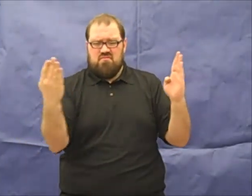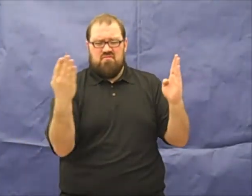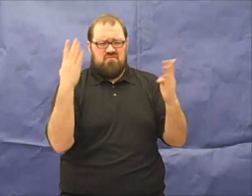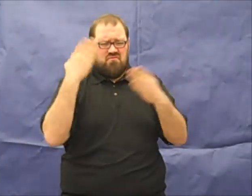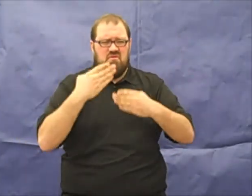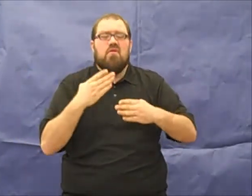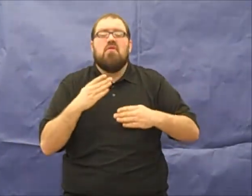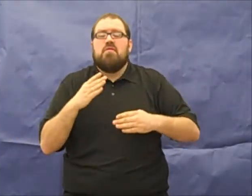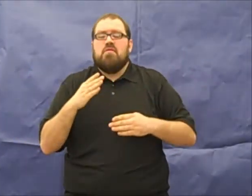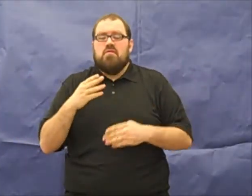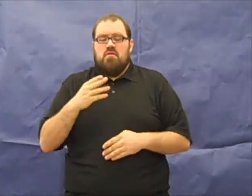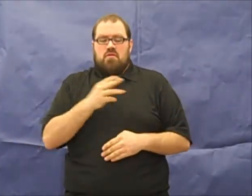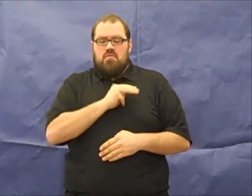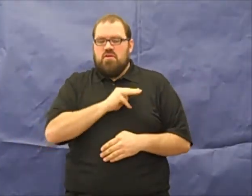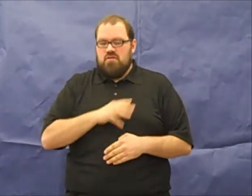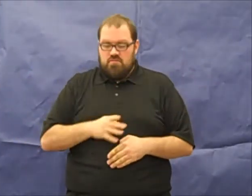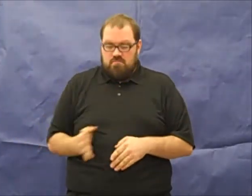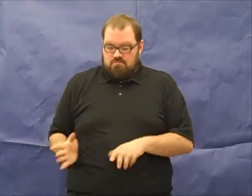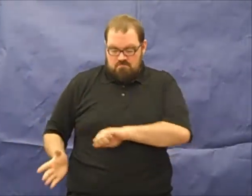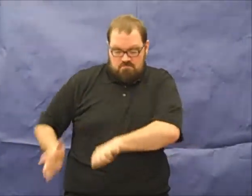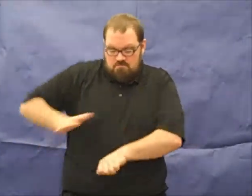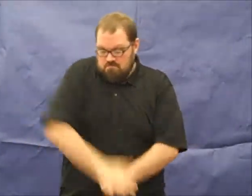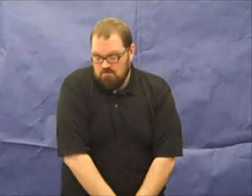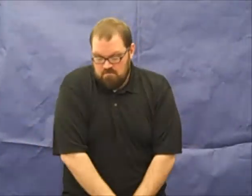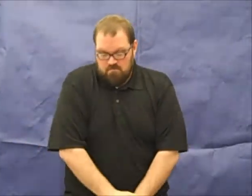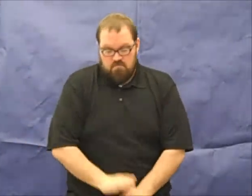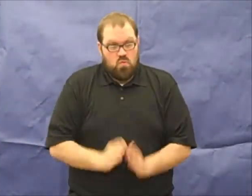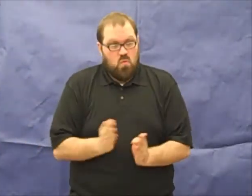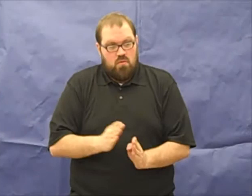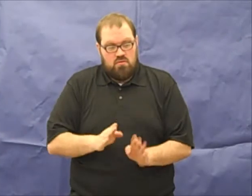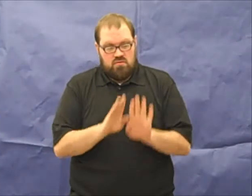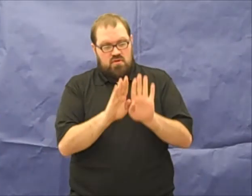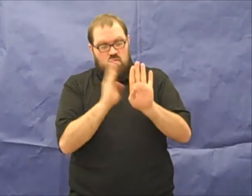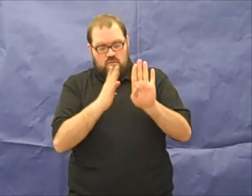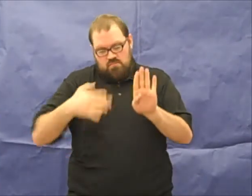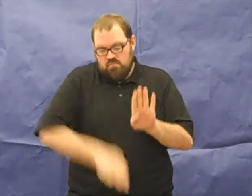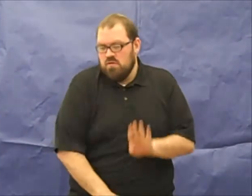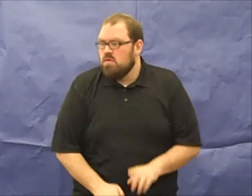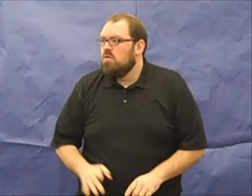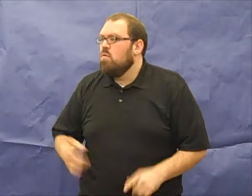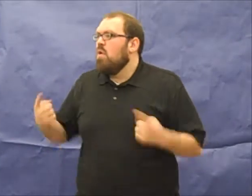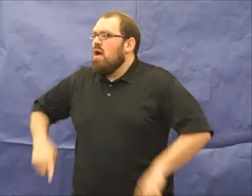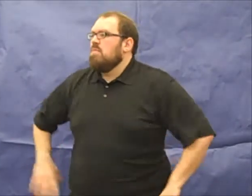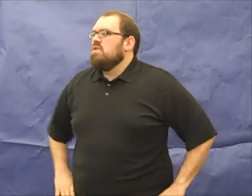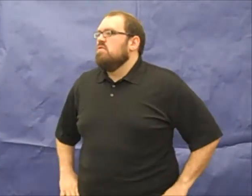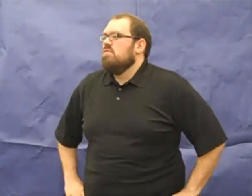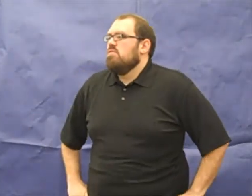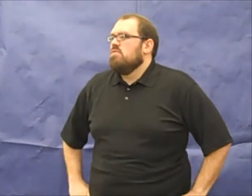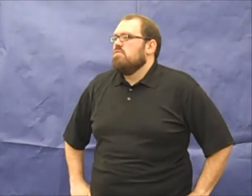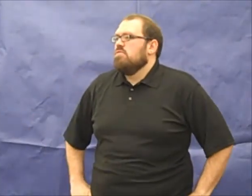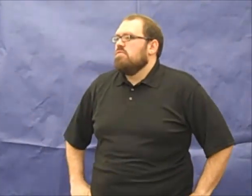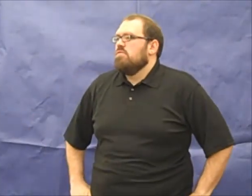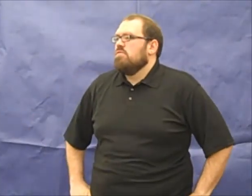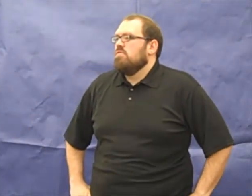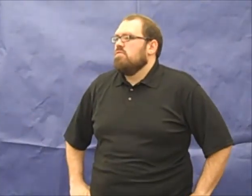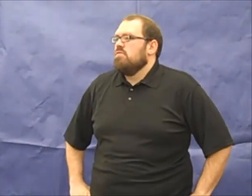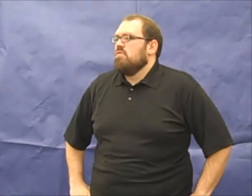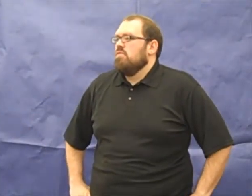Hamish kicks the trapdoor shut and turns on us. "What happened?" he asks. PETA